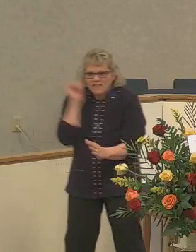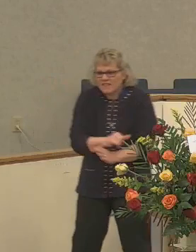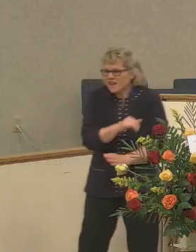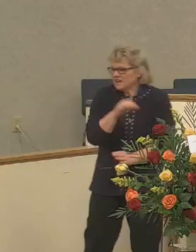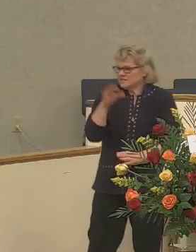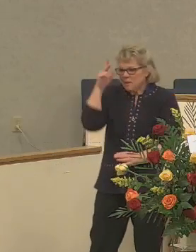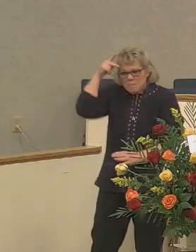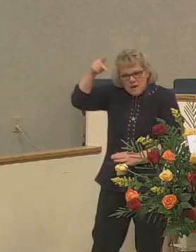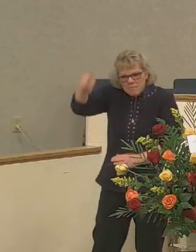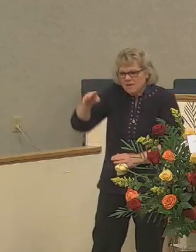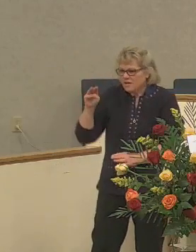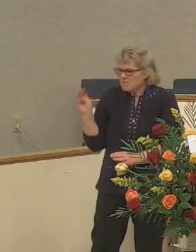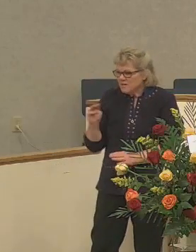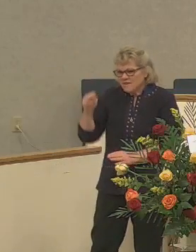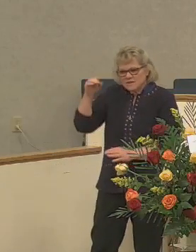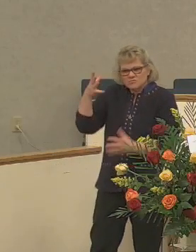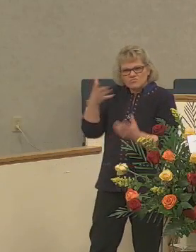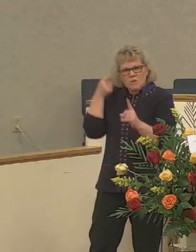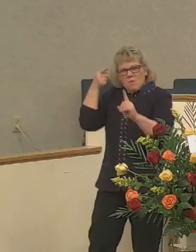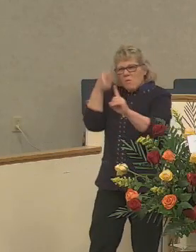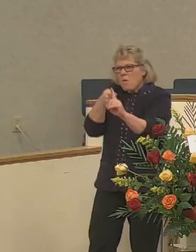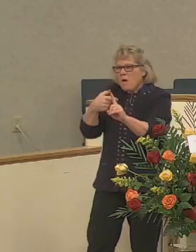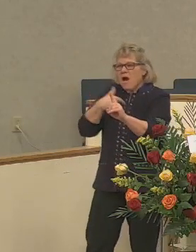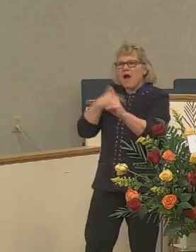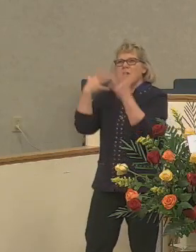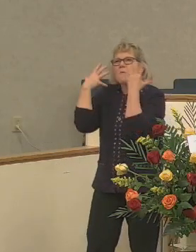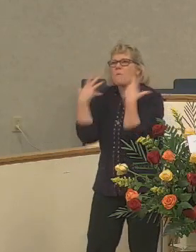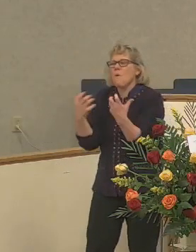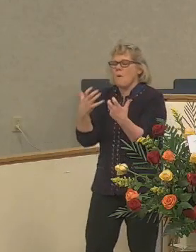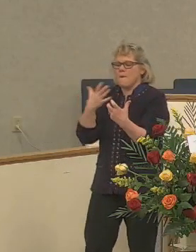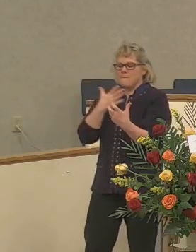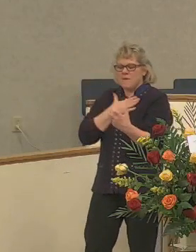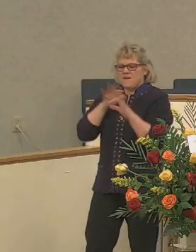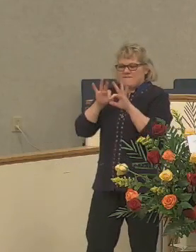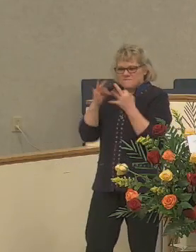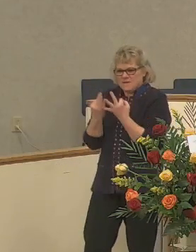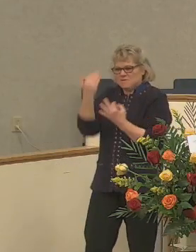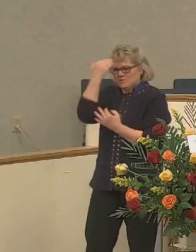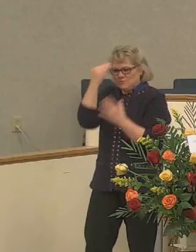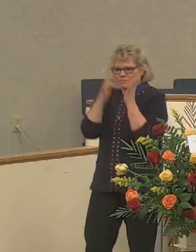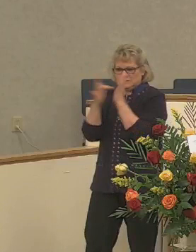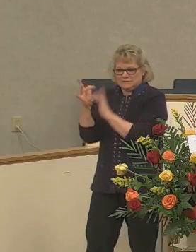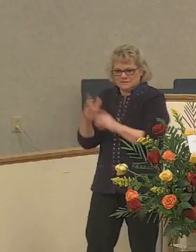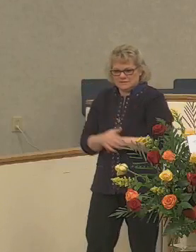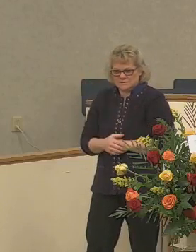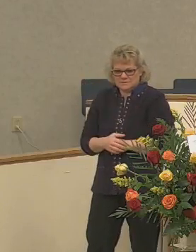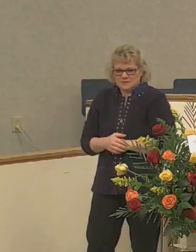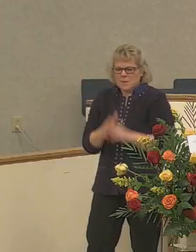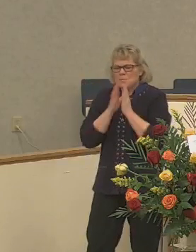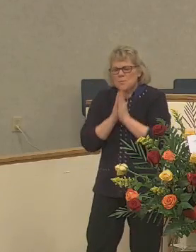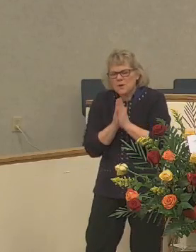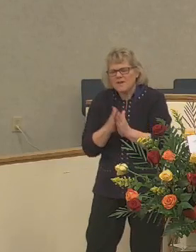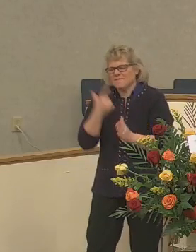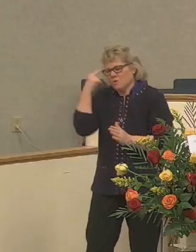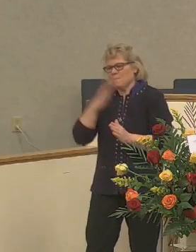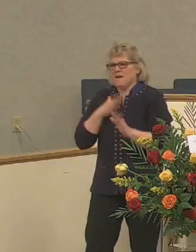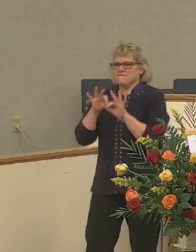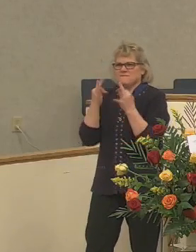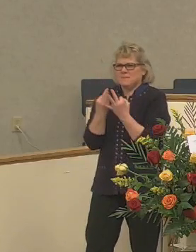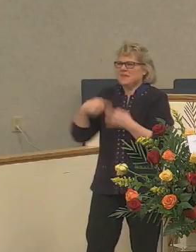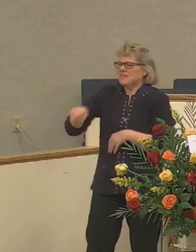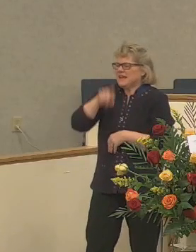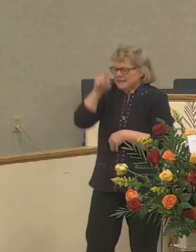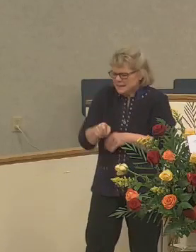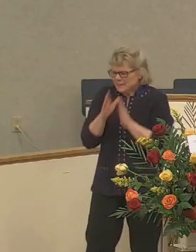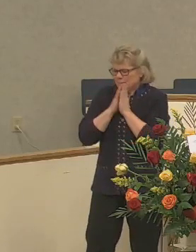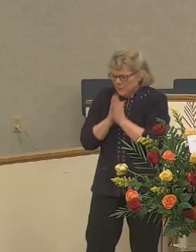that was his greatest goal. Many times he would say, pray for so-and-so, pray for so-and-so. You know, they need prayer,